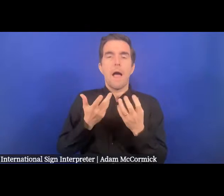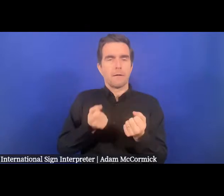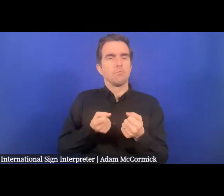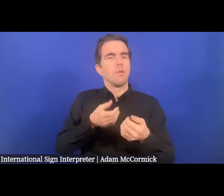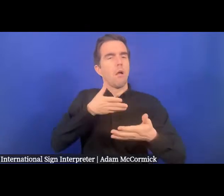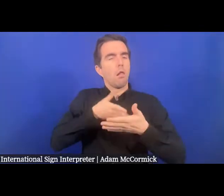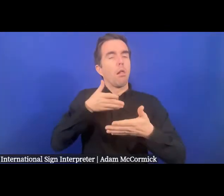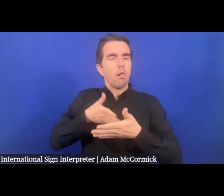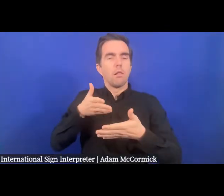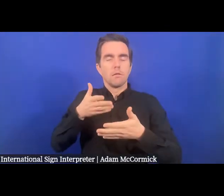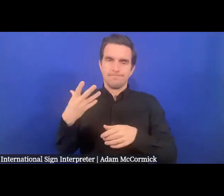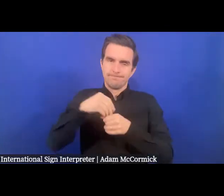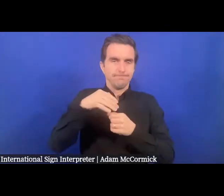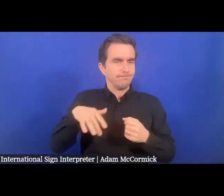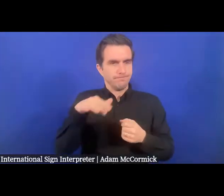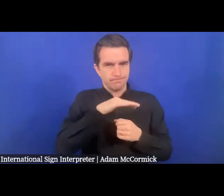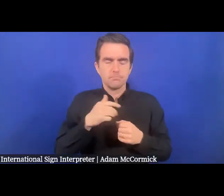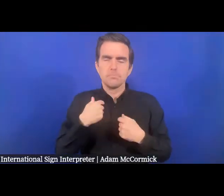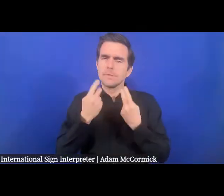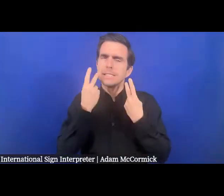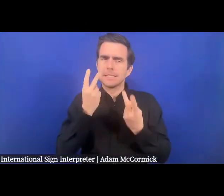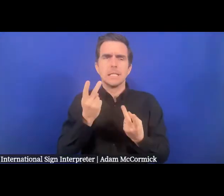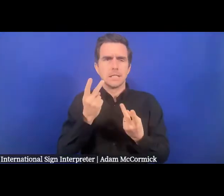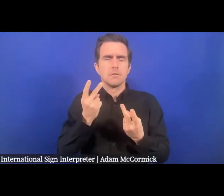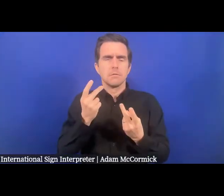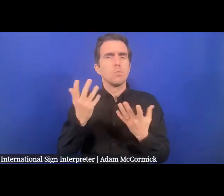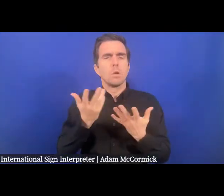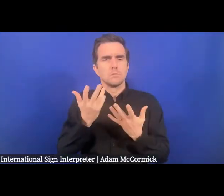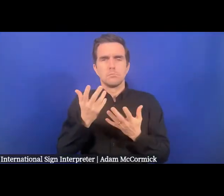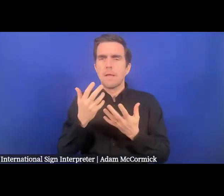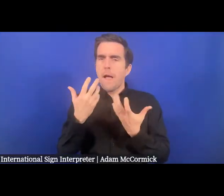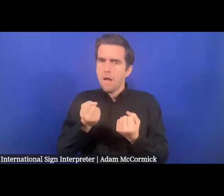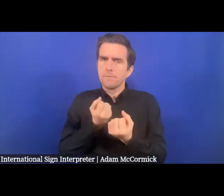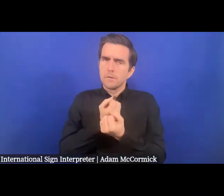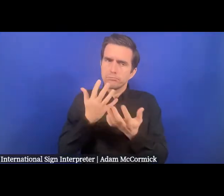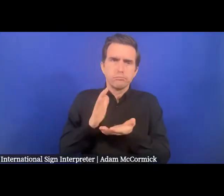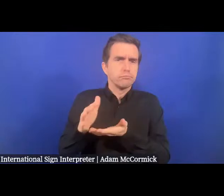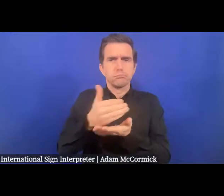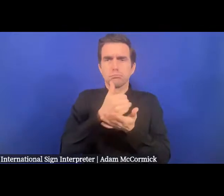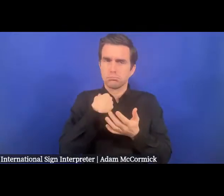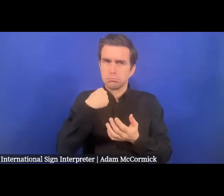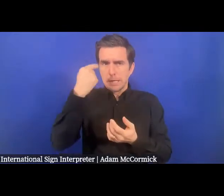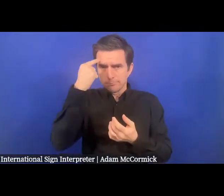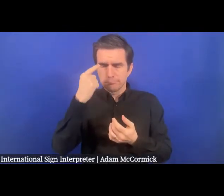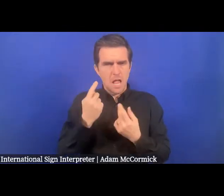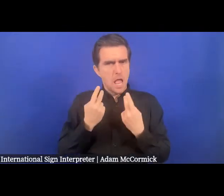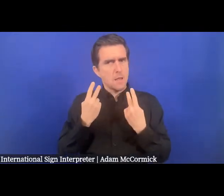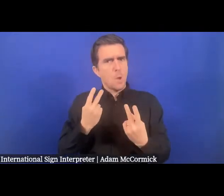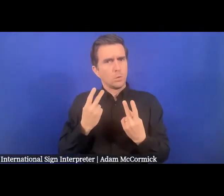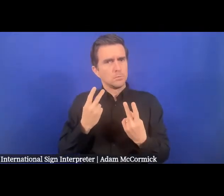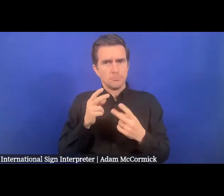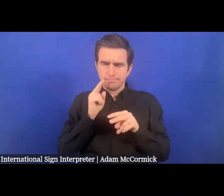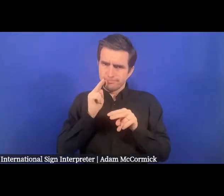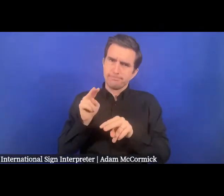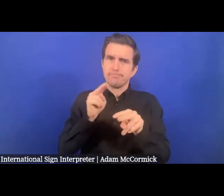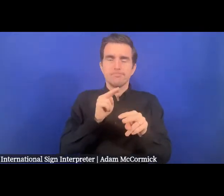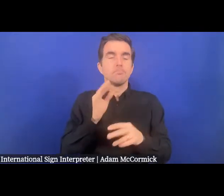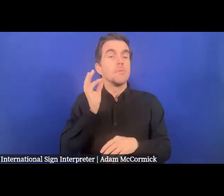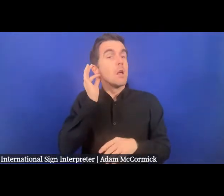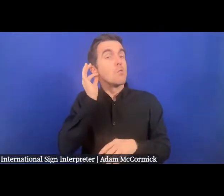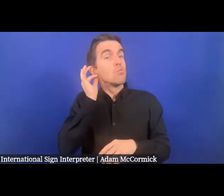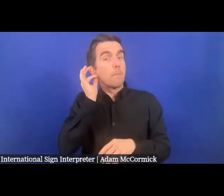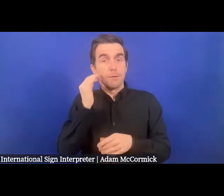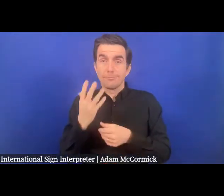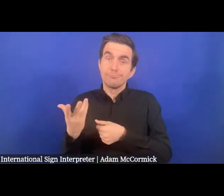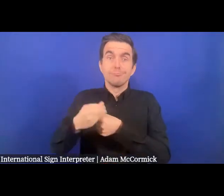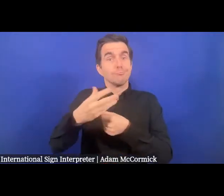sector, the contribution to the sector. Most of the times, the public sector, those who make